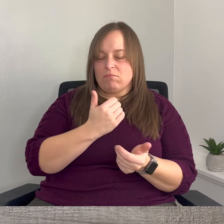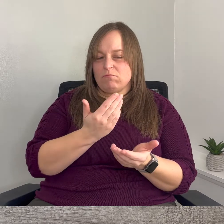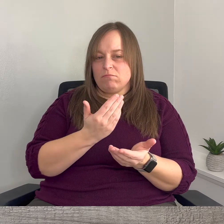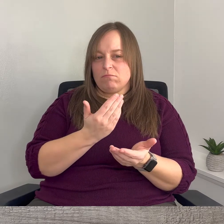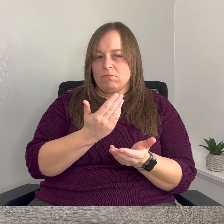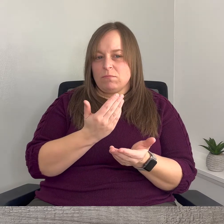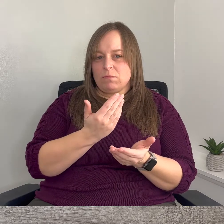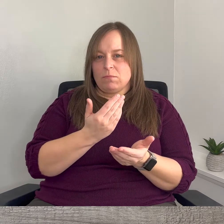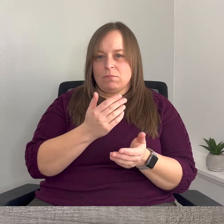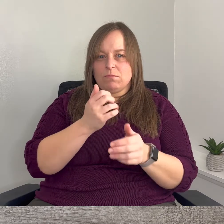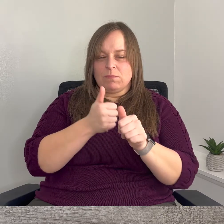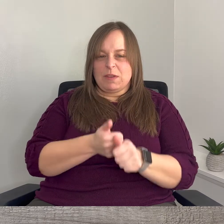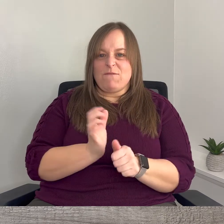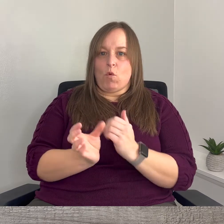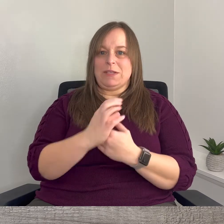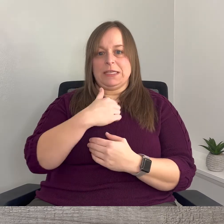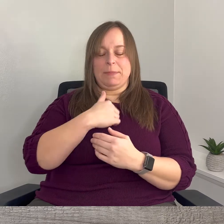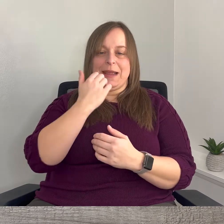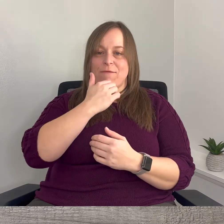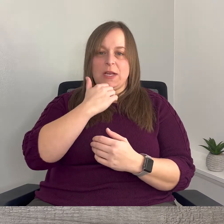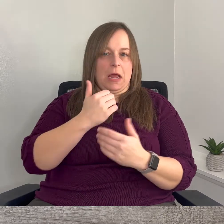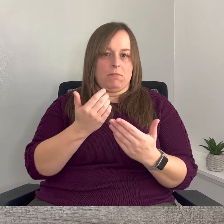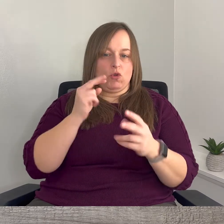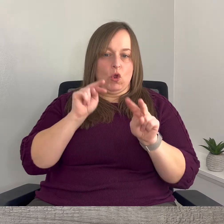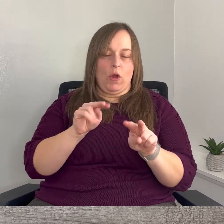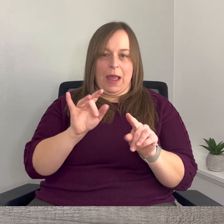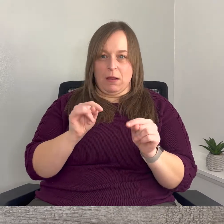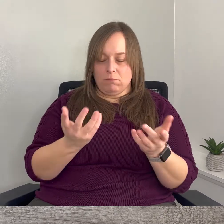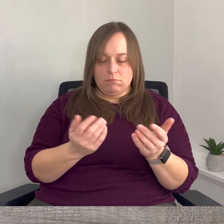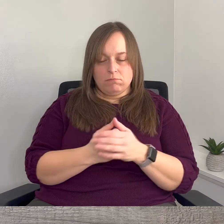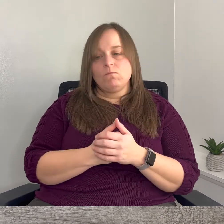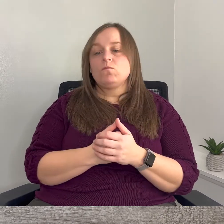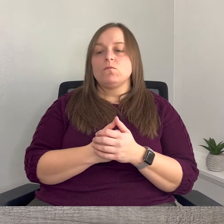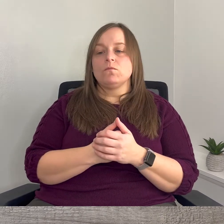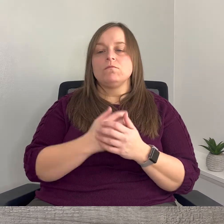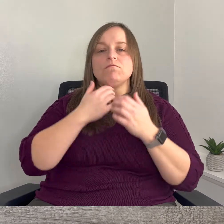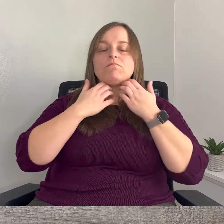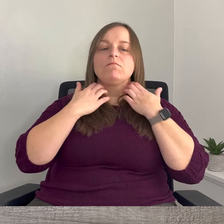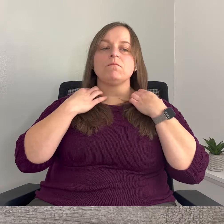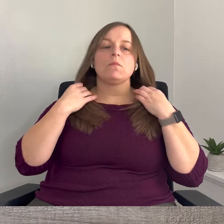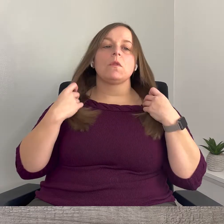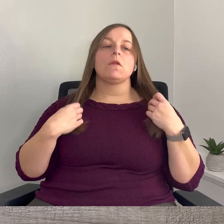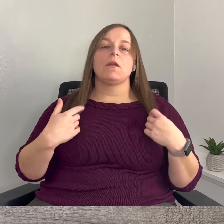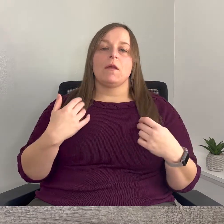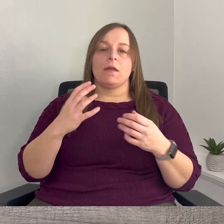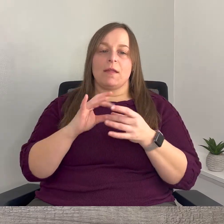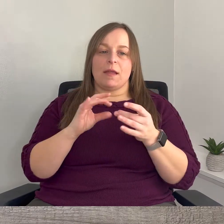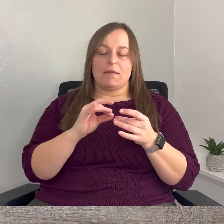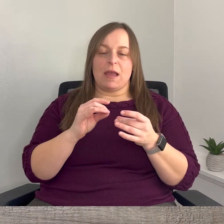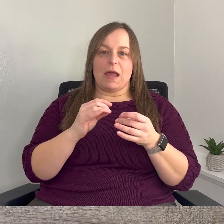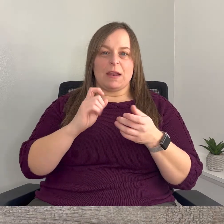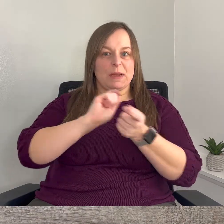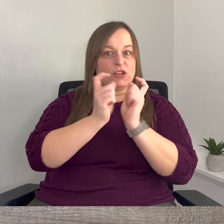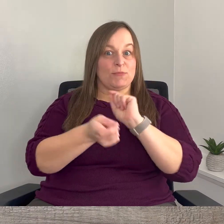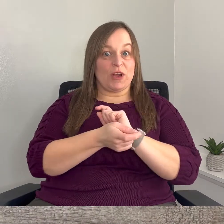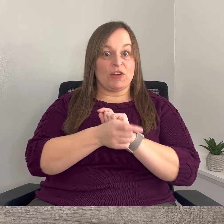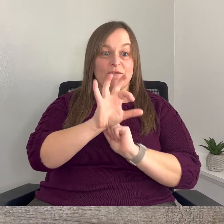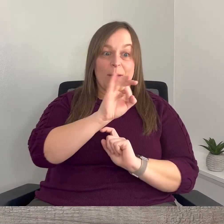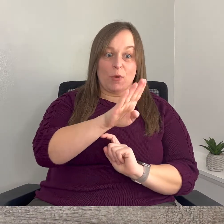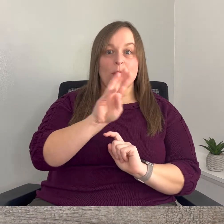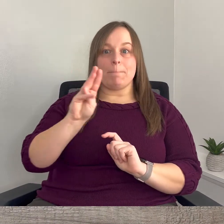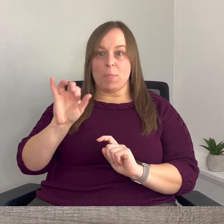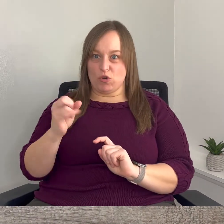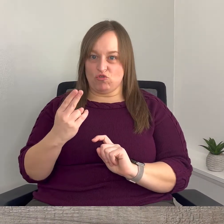spending. And keeps me on track. It forces me to do it every single day. So, like I said, I made